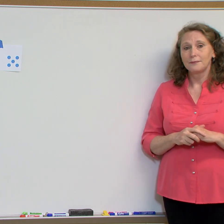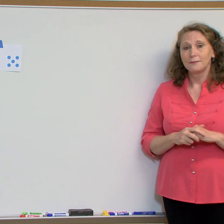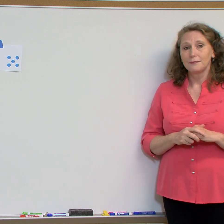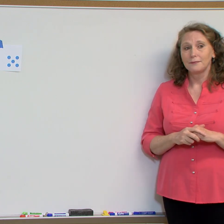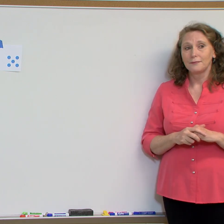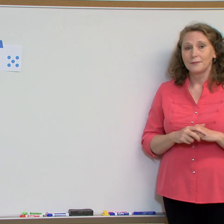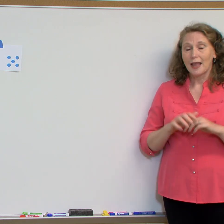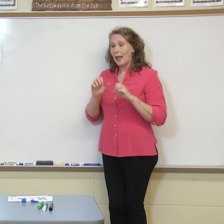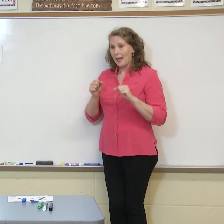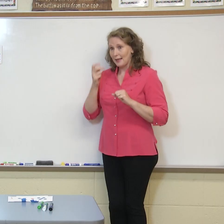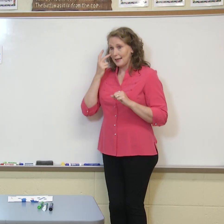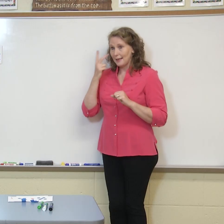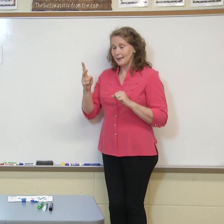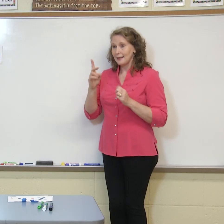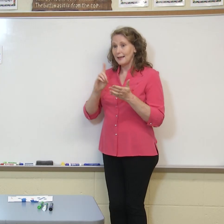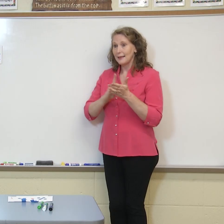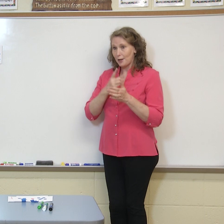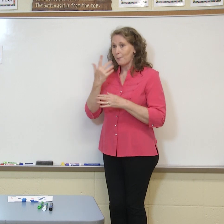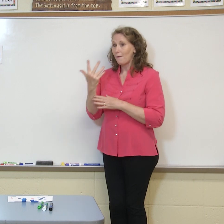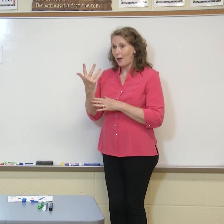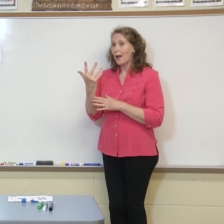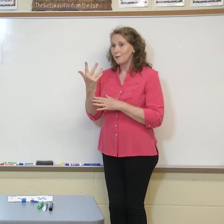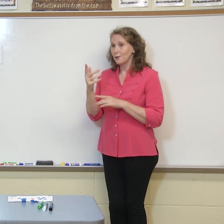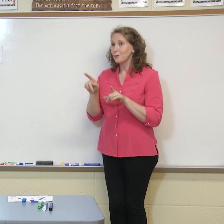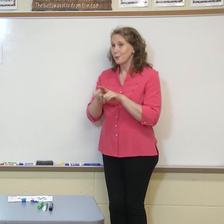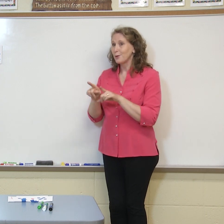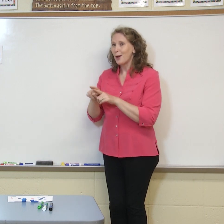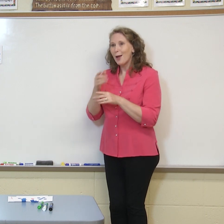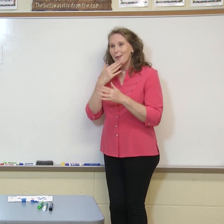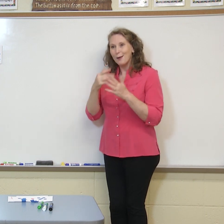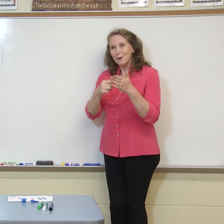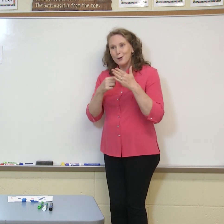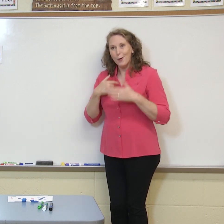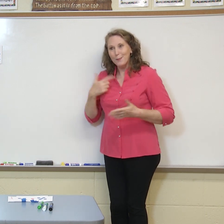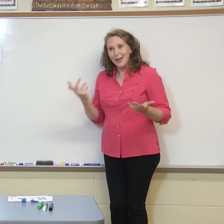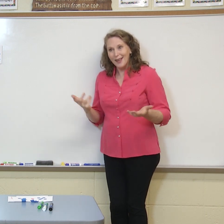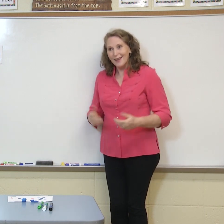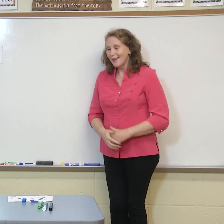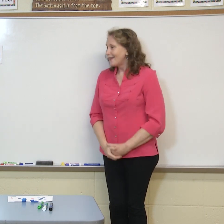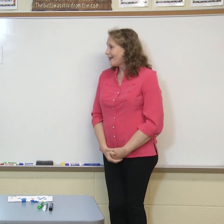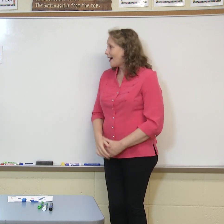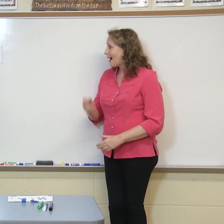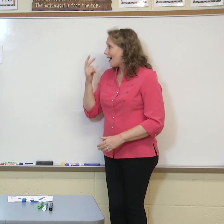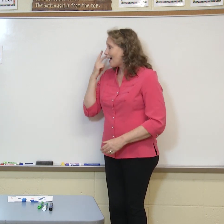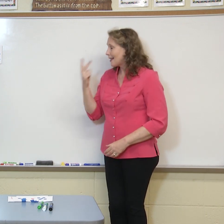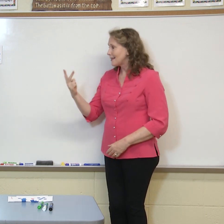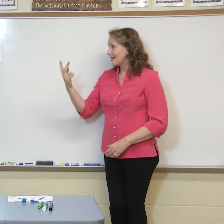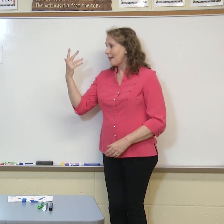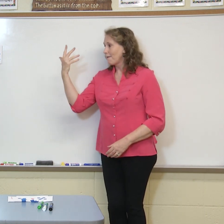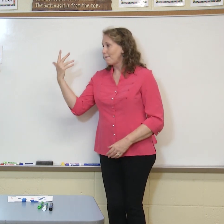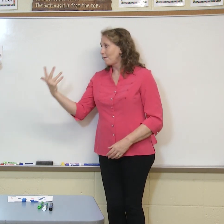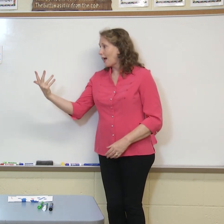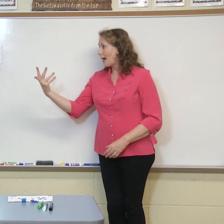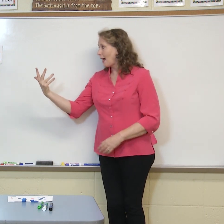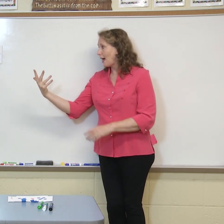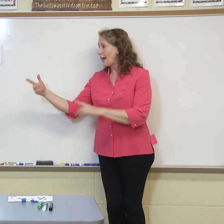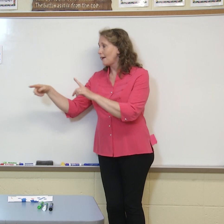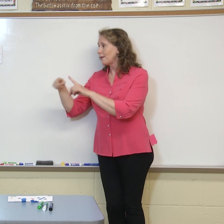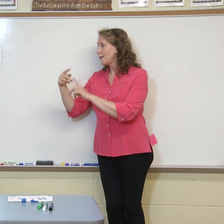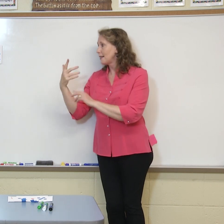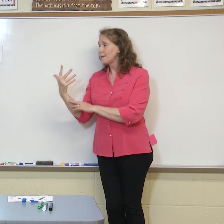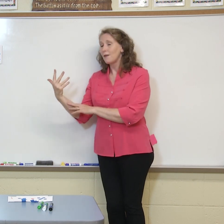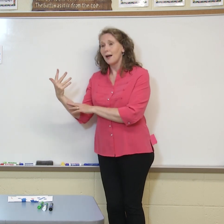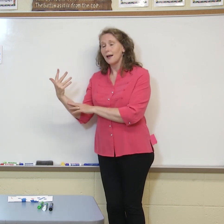I can see the double 5s too. Thank you for pointing them out to me. I see 5 and